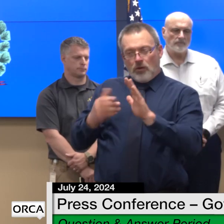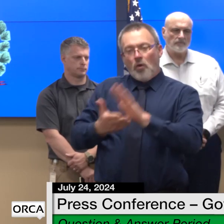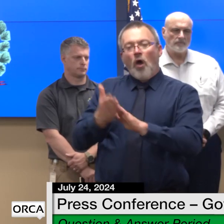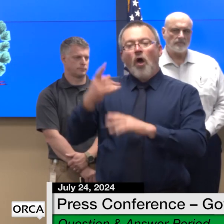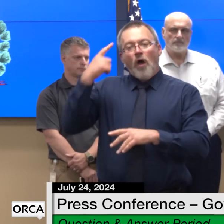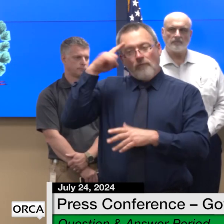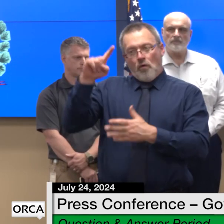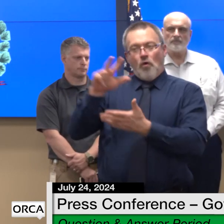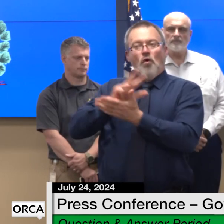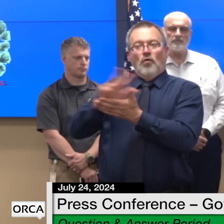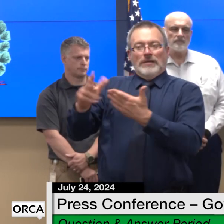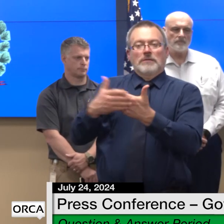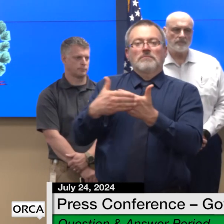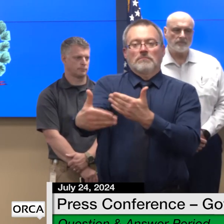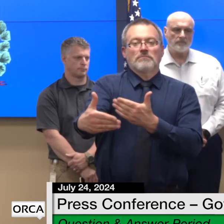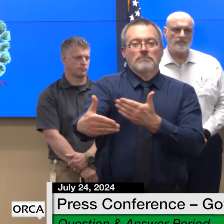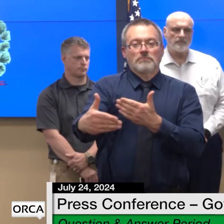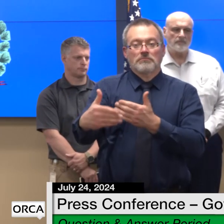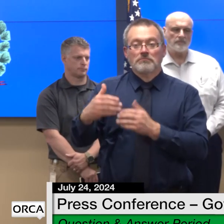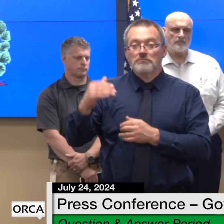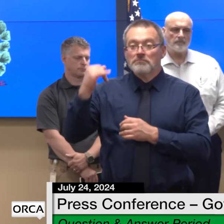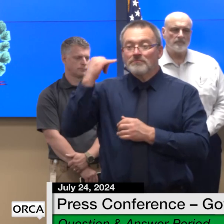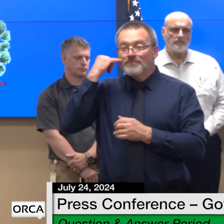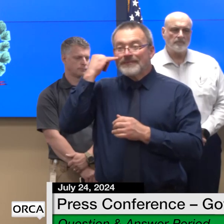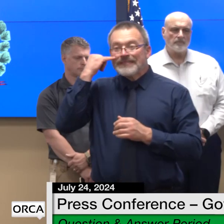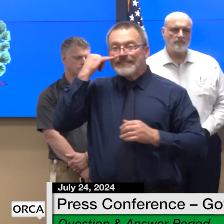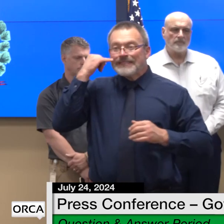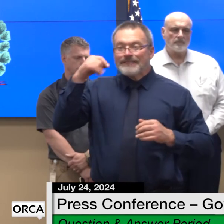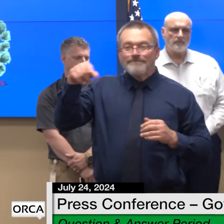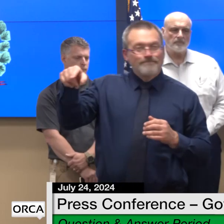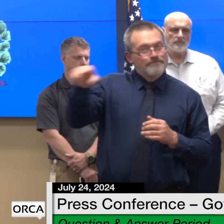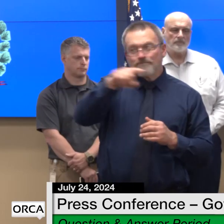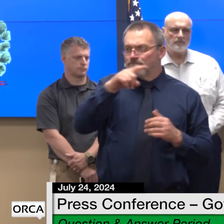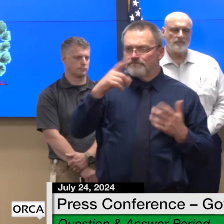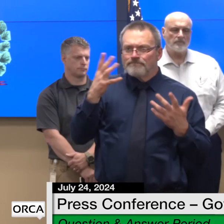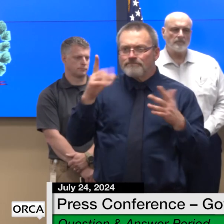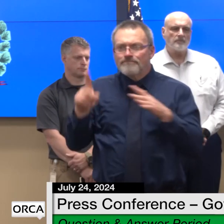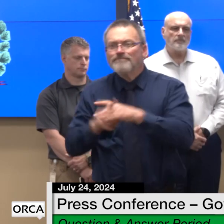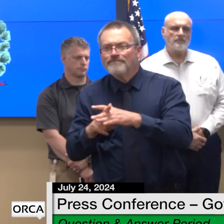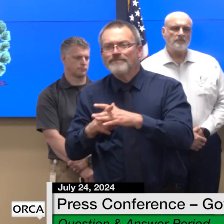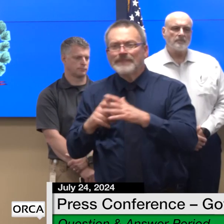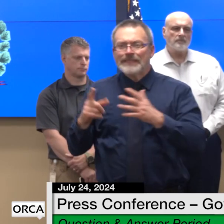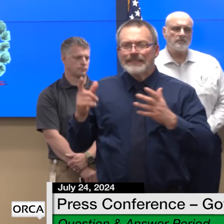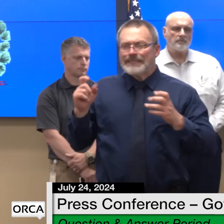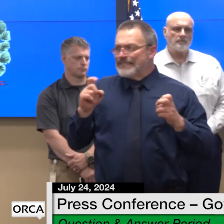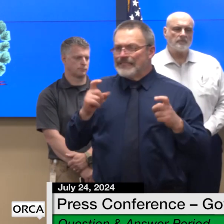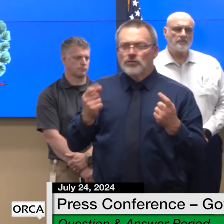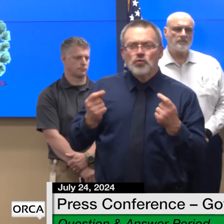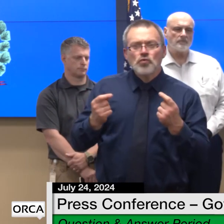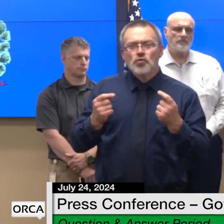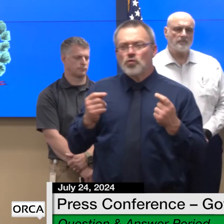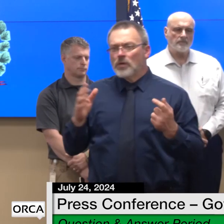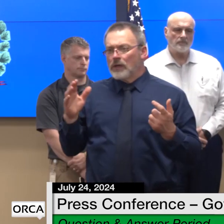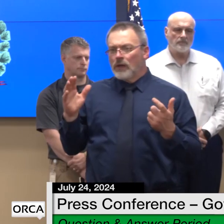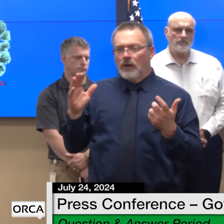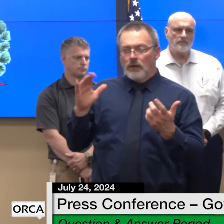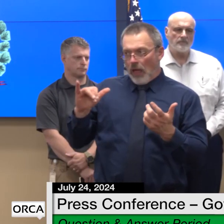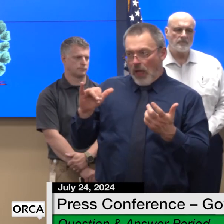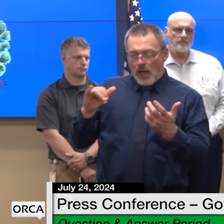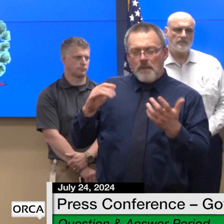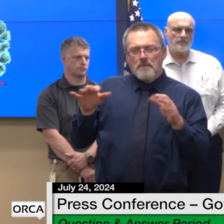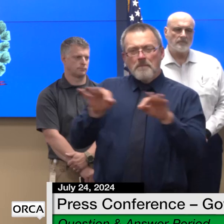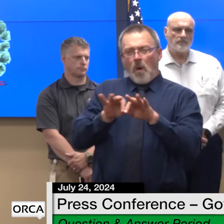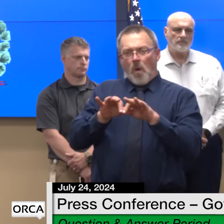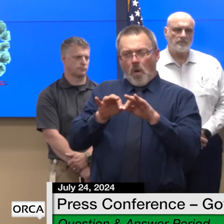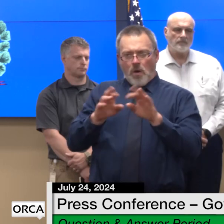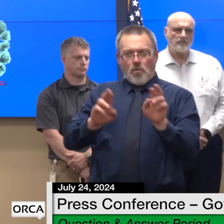assistance that someone might find there is exactly what the governor said, people prepping them that in the event we receive FEMA assistance, they already